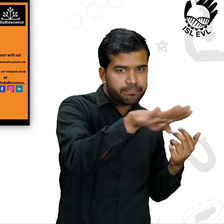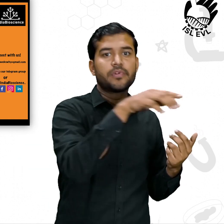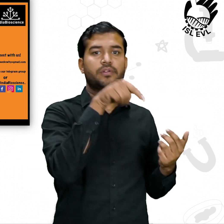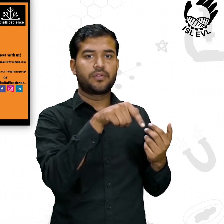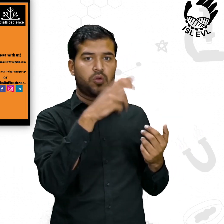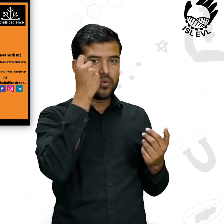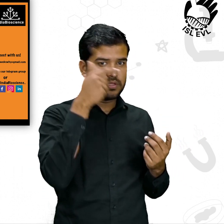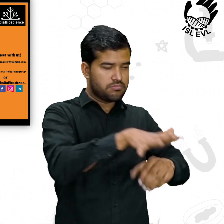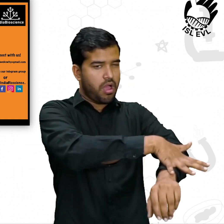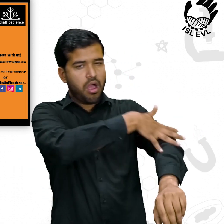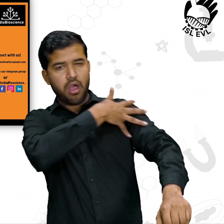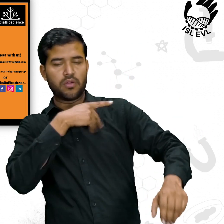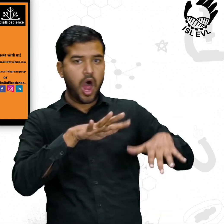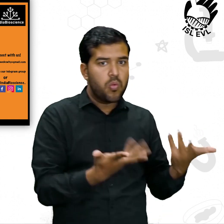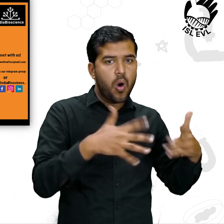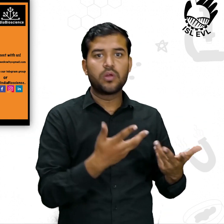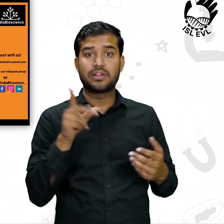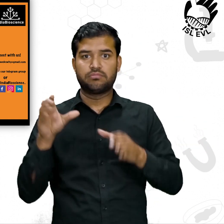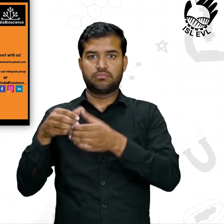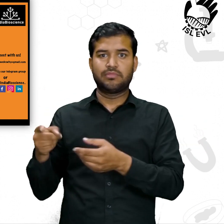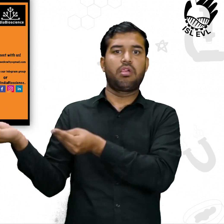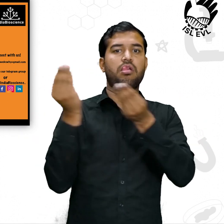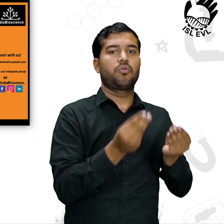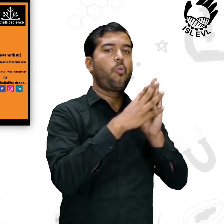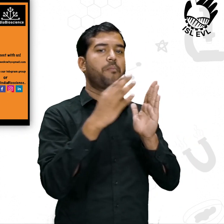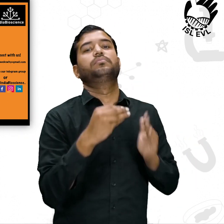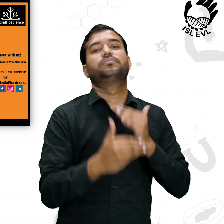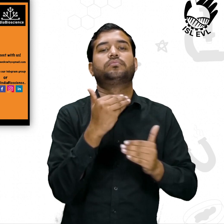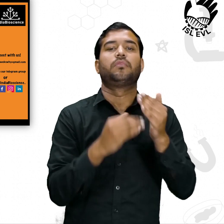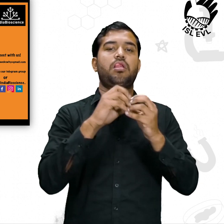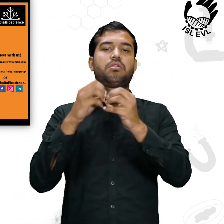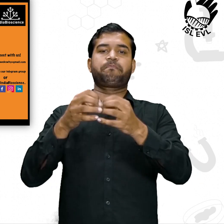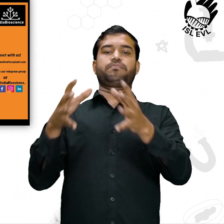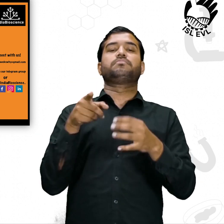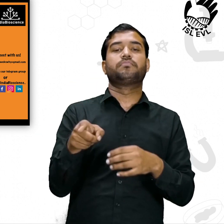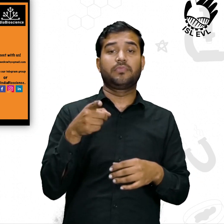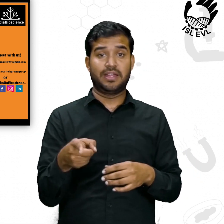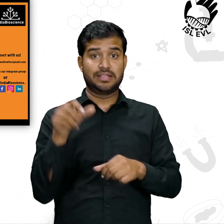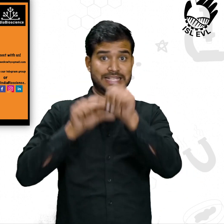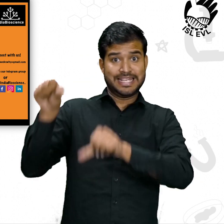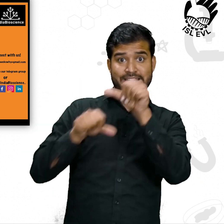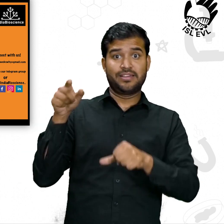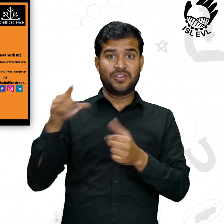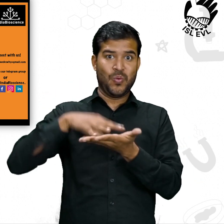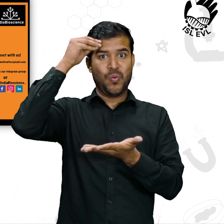pigment production. And we also got to know that a sentence in the science textbook eventually inspired Mihir to become